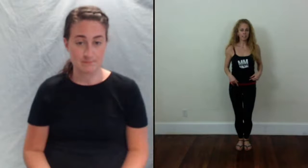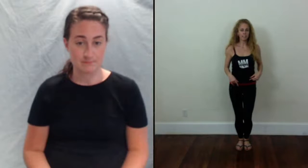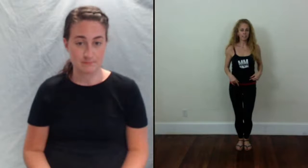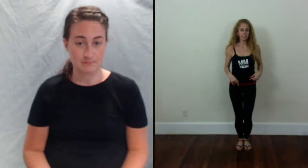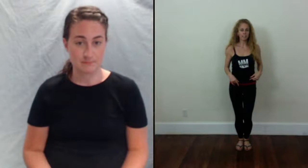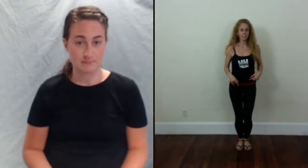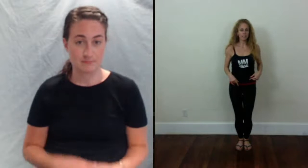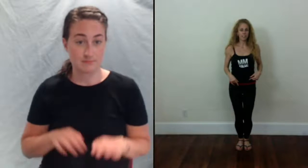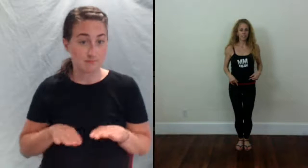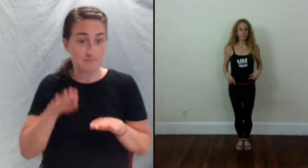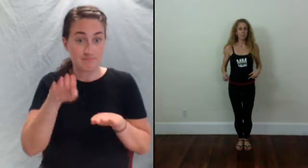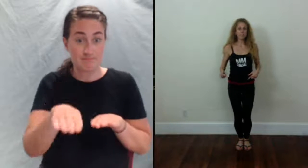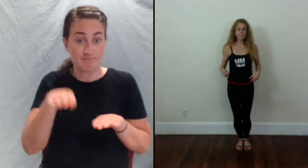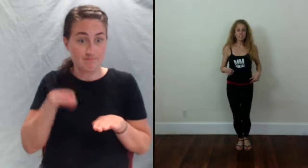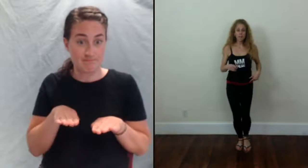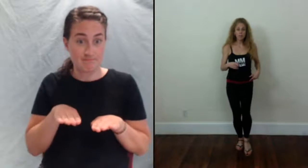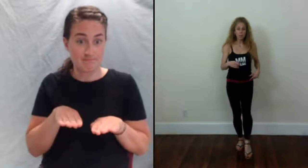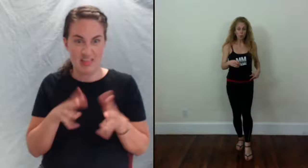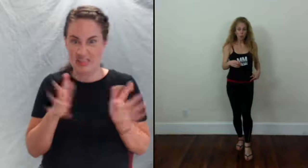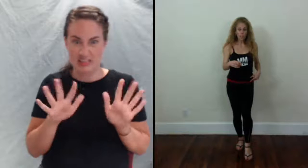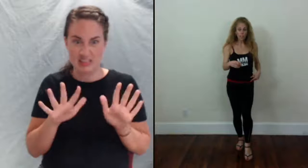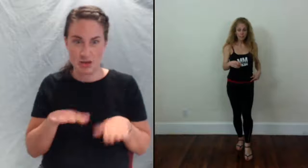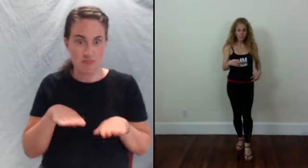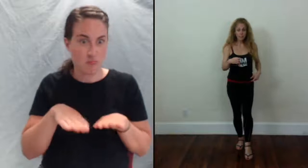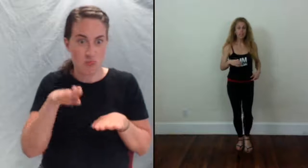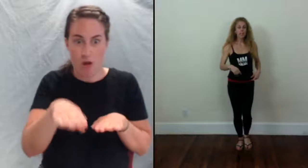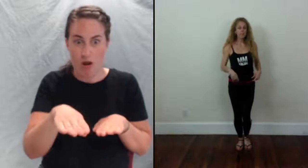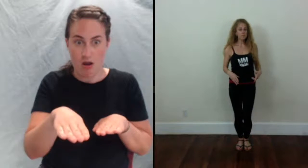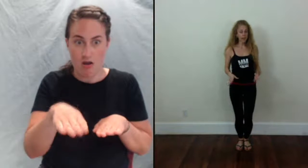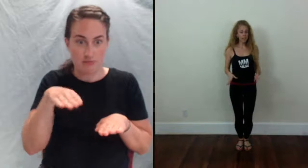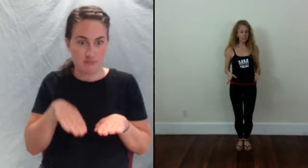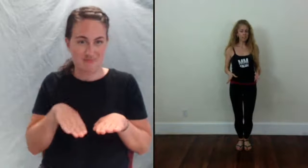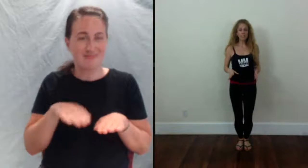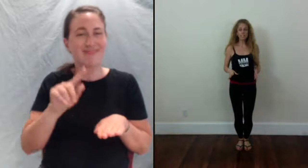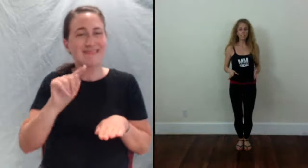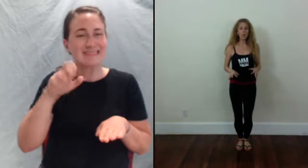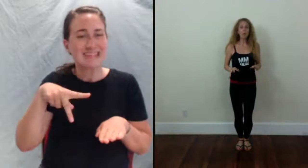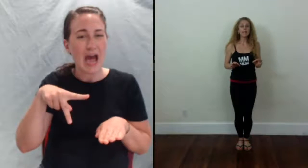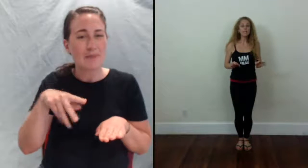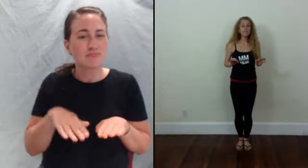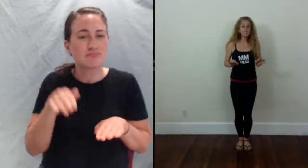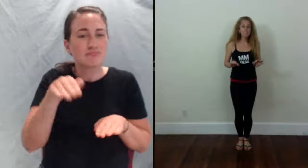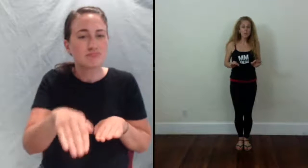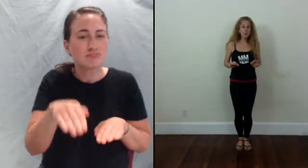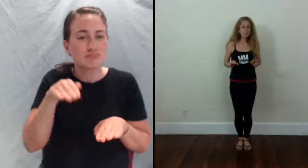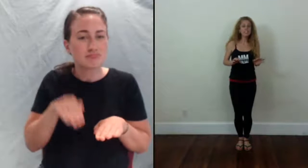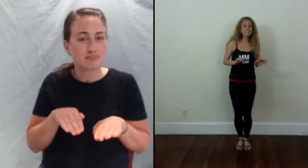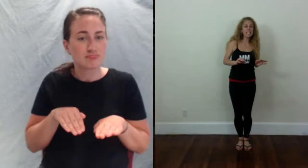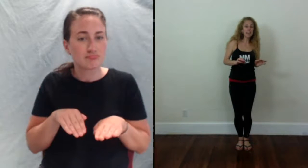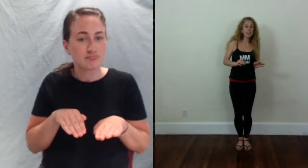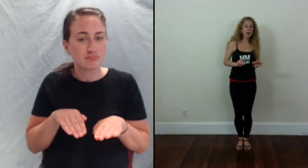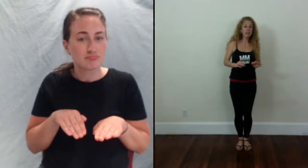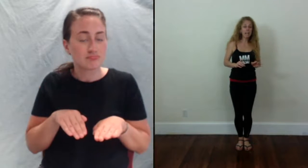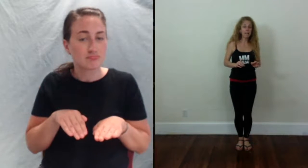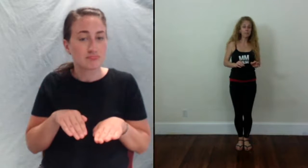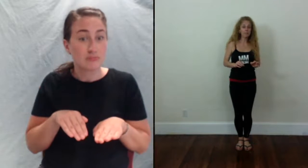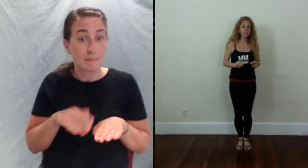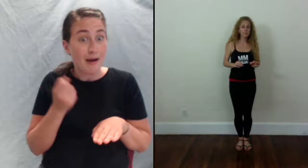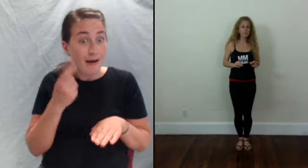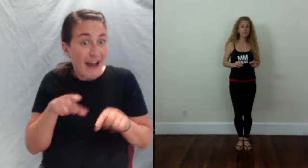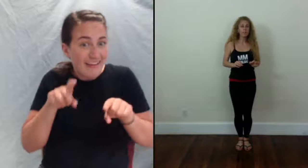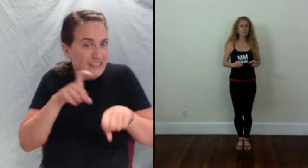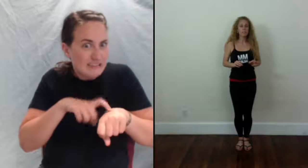back. We're just tapping 1 and back. That's it. But it uses up the same amount of